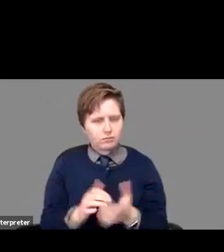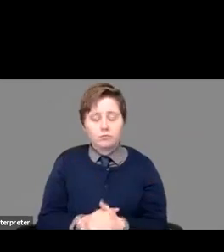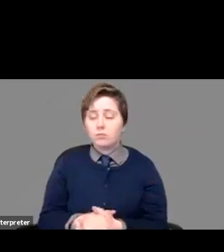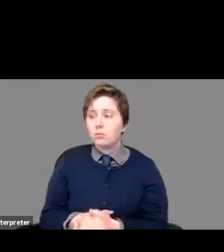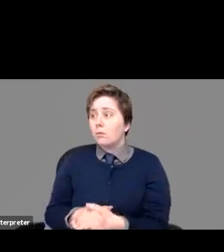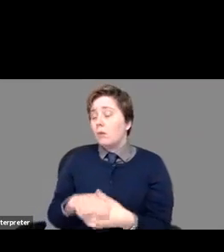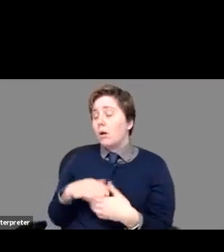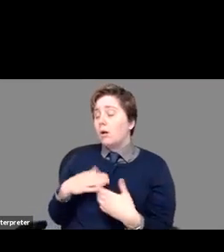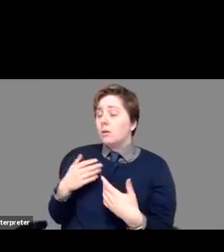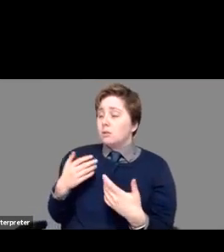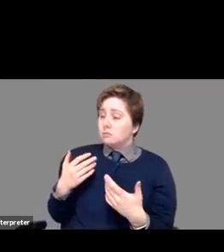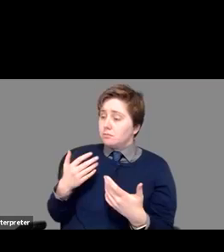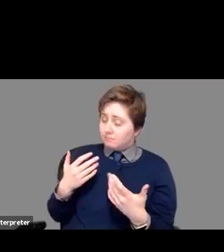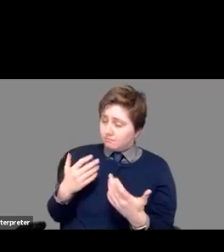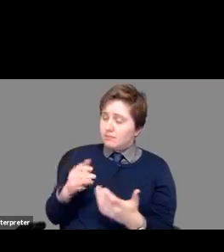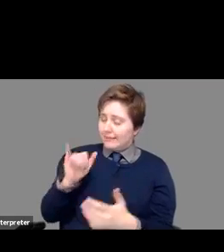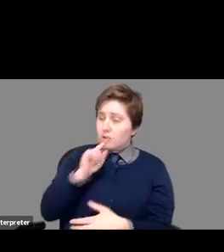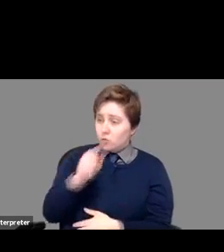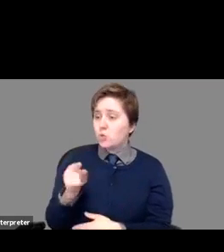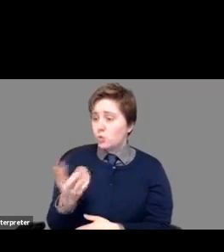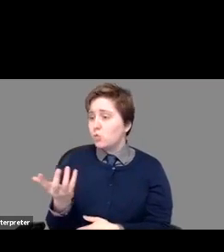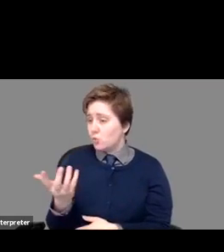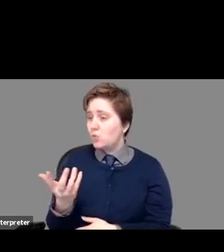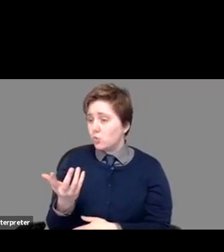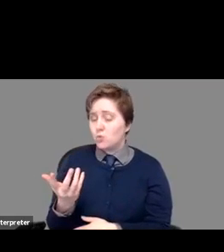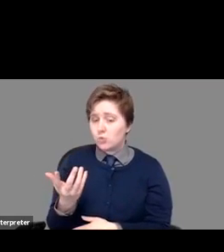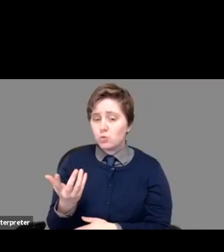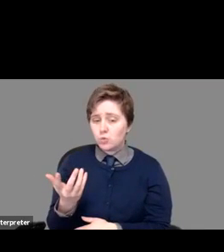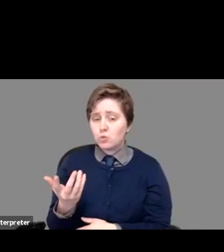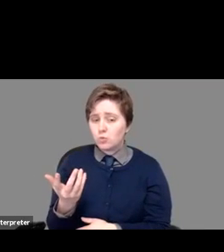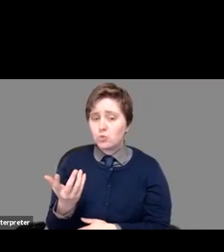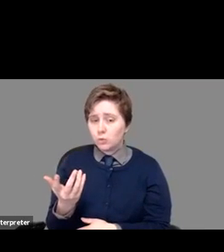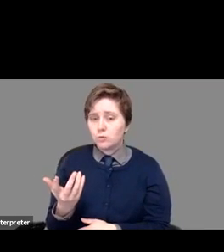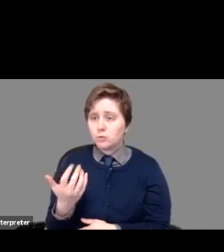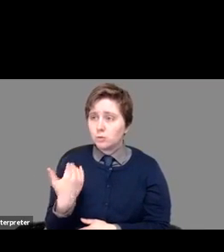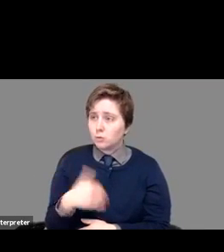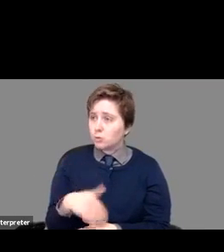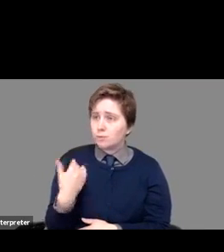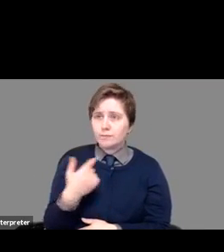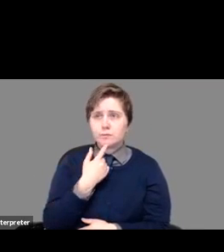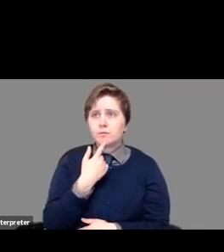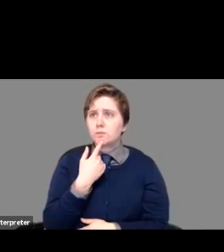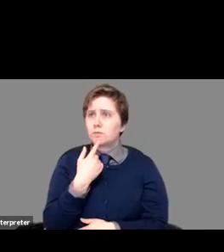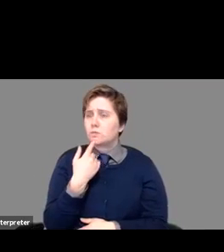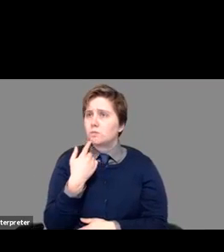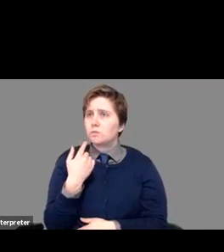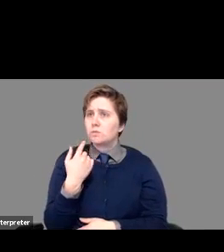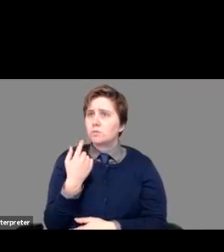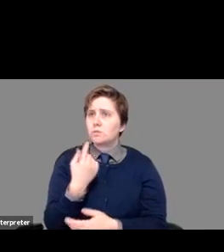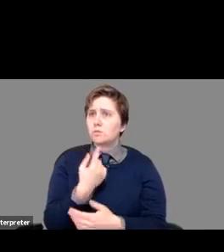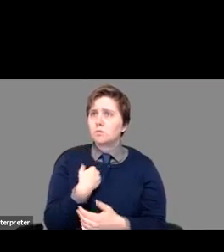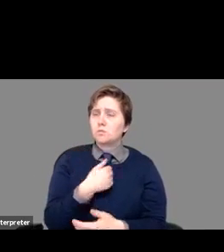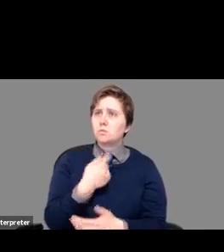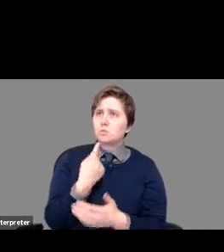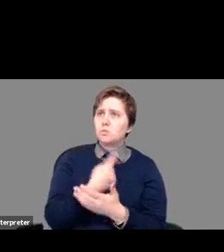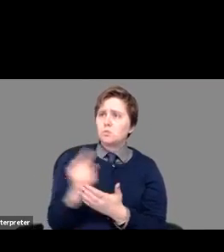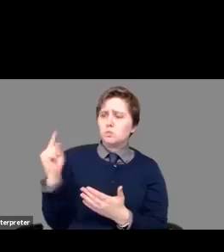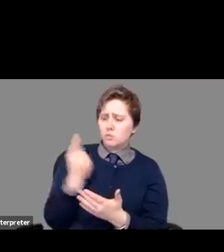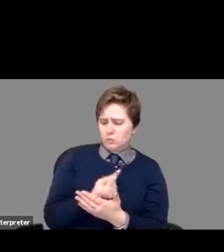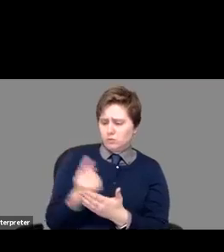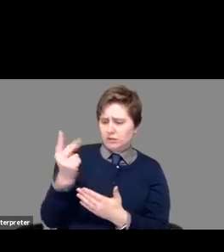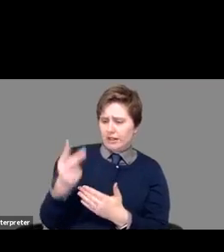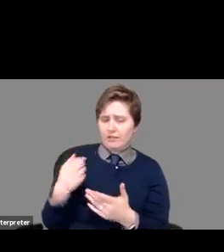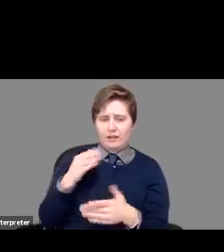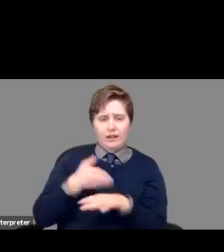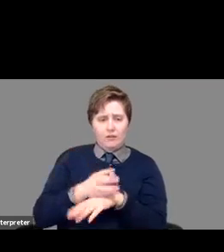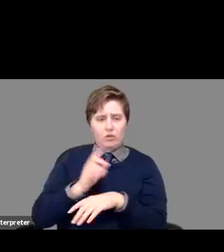actually that's very true. So, oh boy, I'll say a week, perhaps maybe a week and a half after we stood